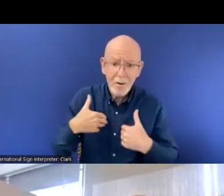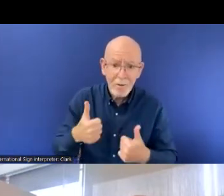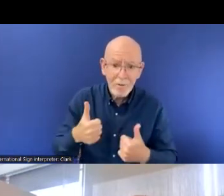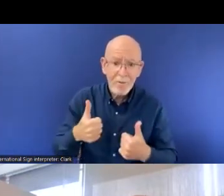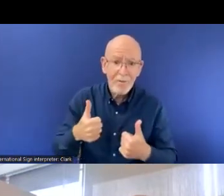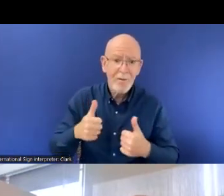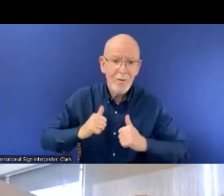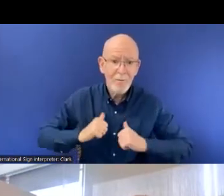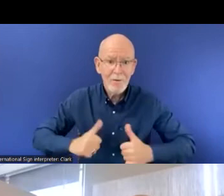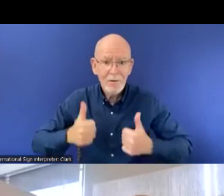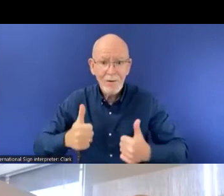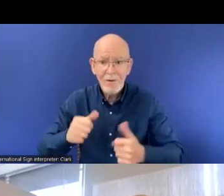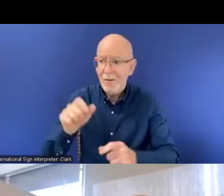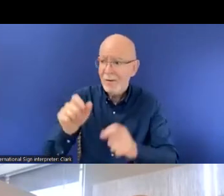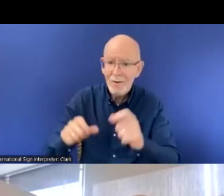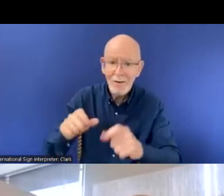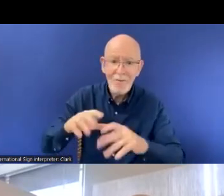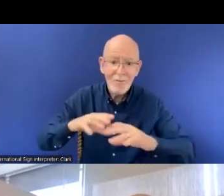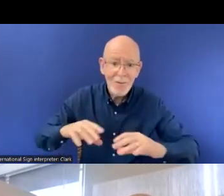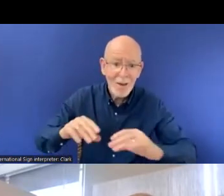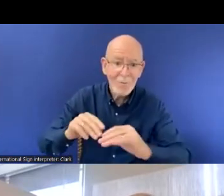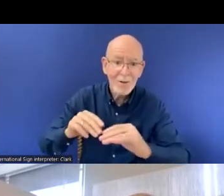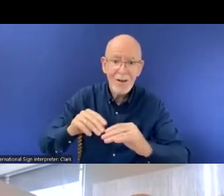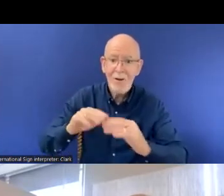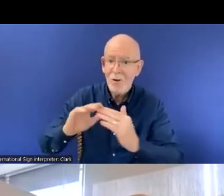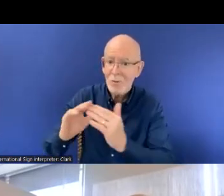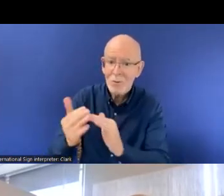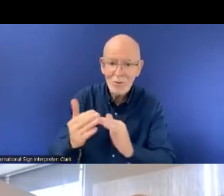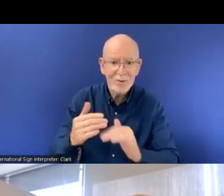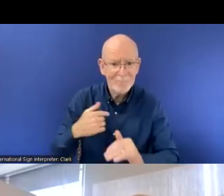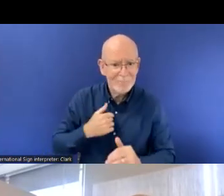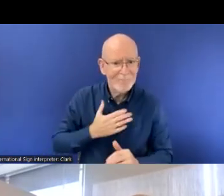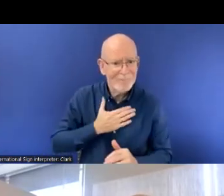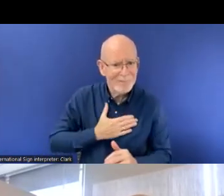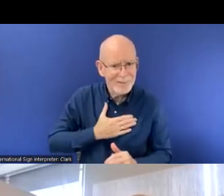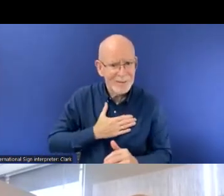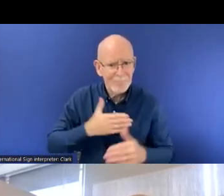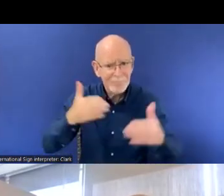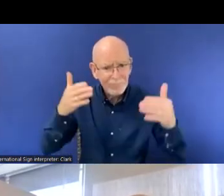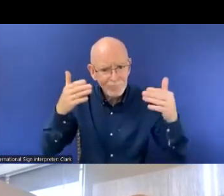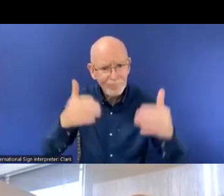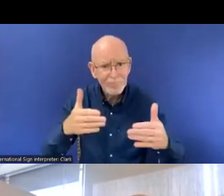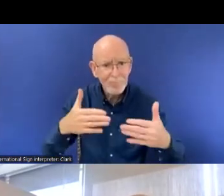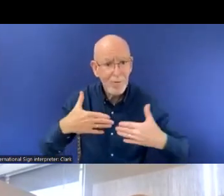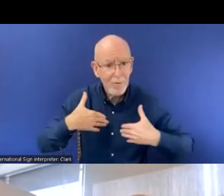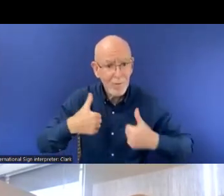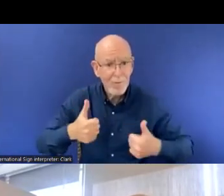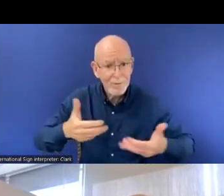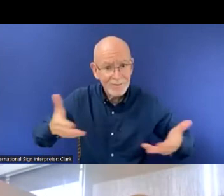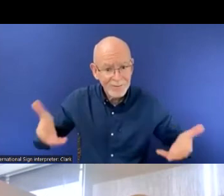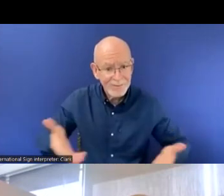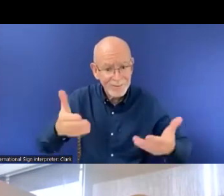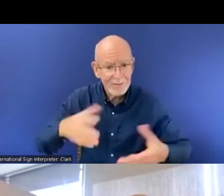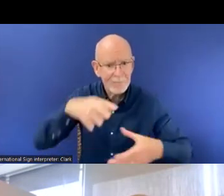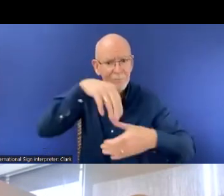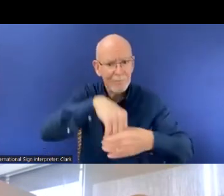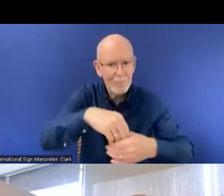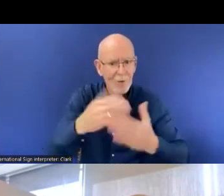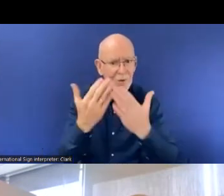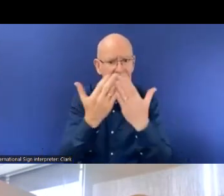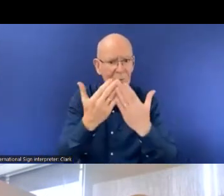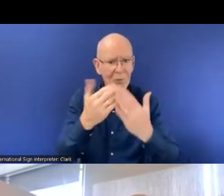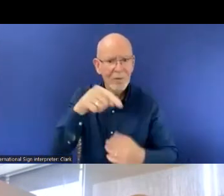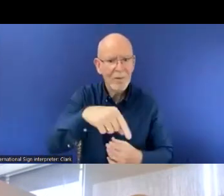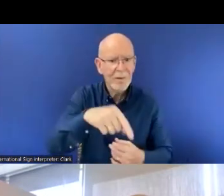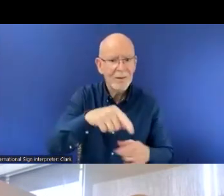approaches. These have existed for many, many decades. And I think that we see the interface between health and education as one of the